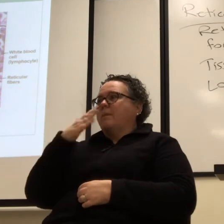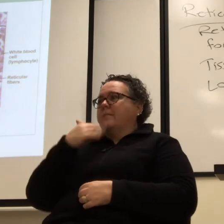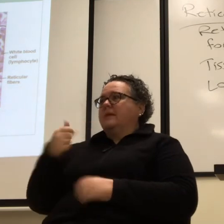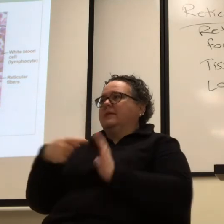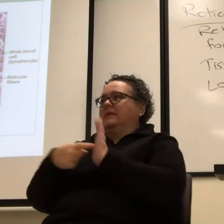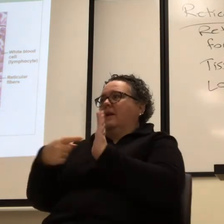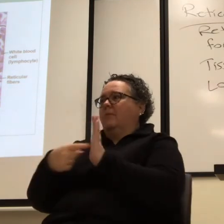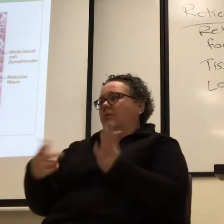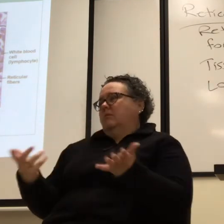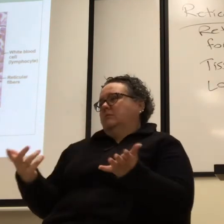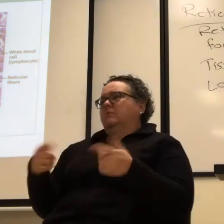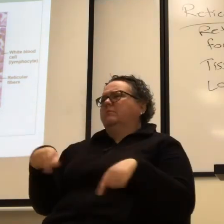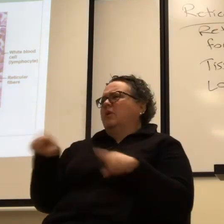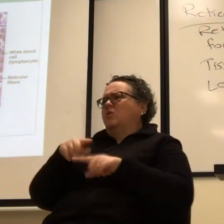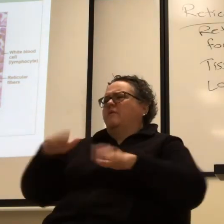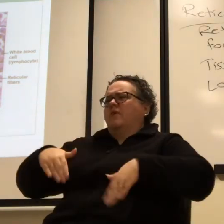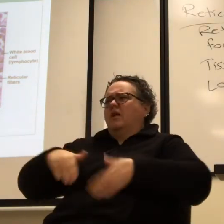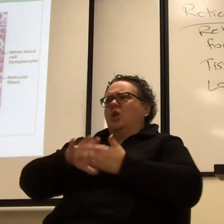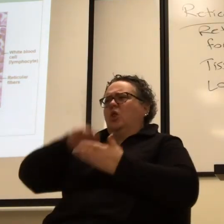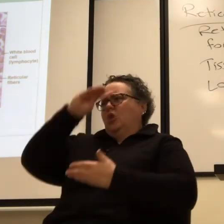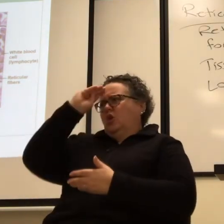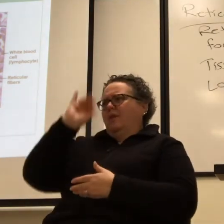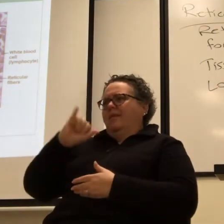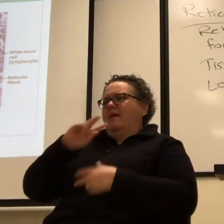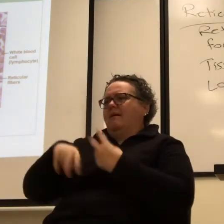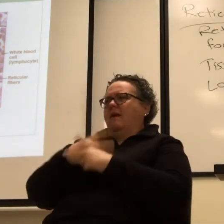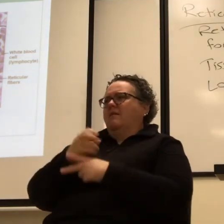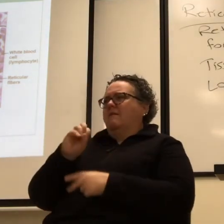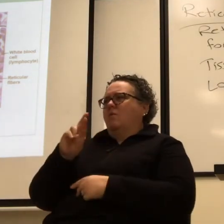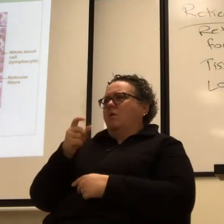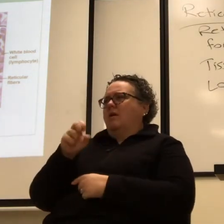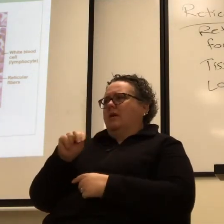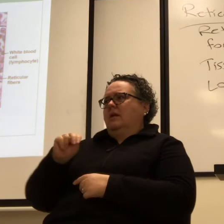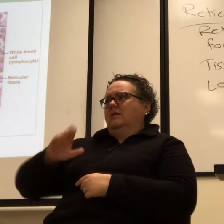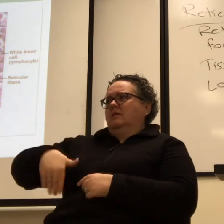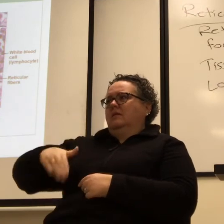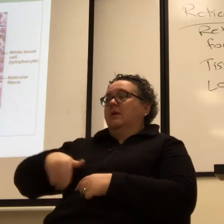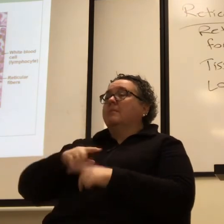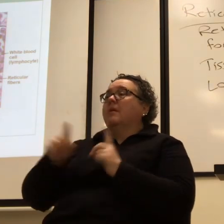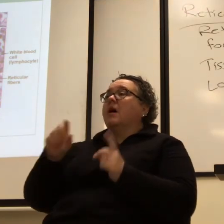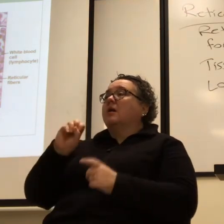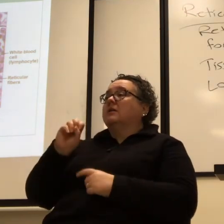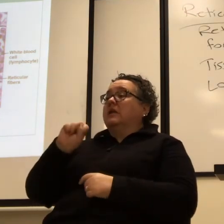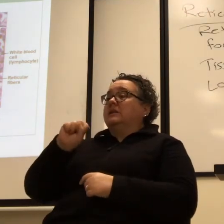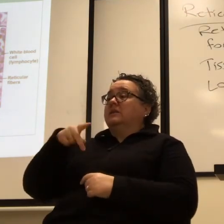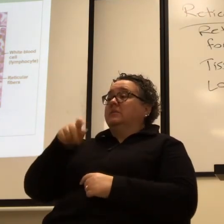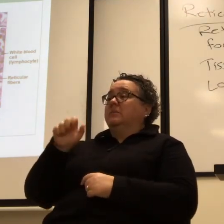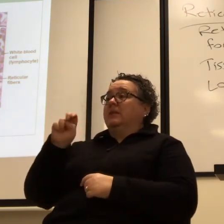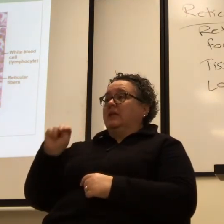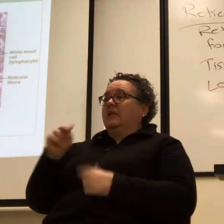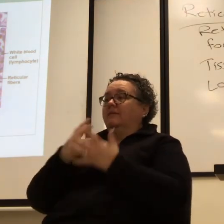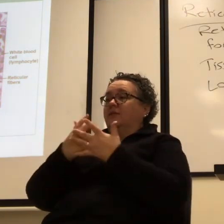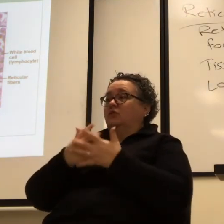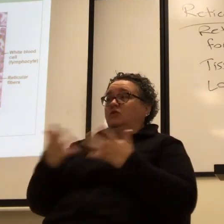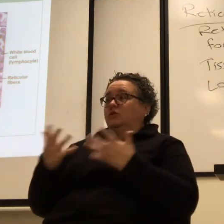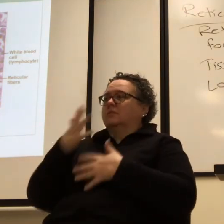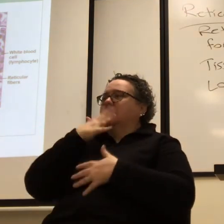Well, you haven't had the chapter on those organs yet, but basically, the spleen filters the blood.